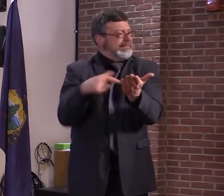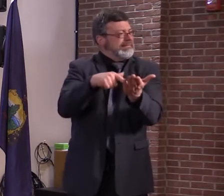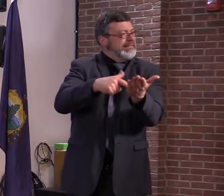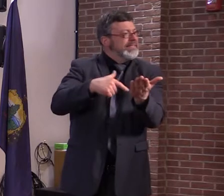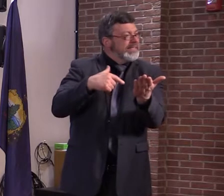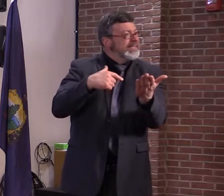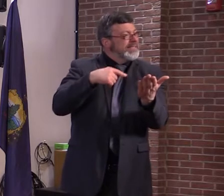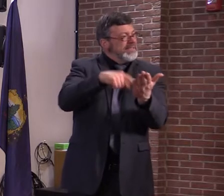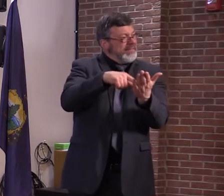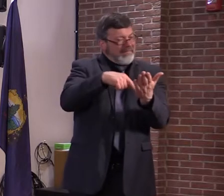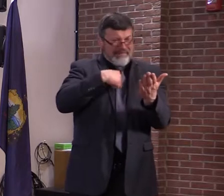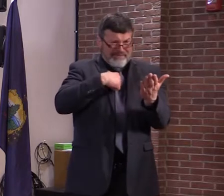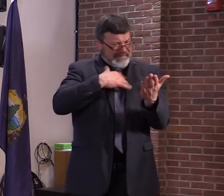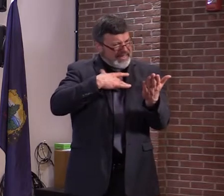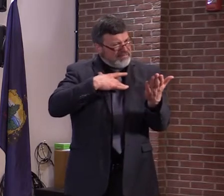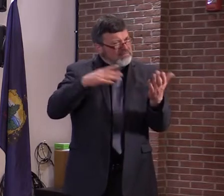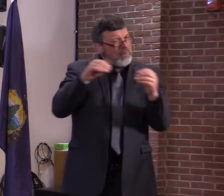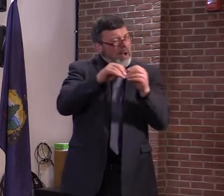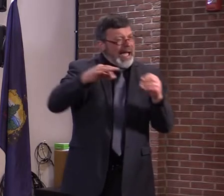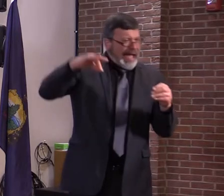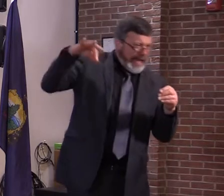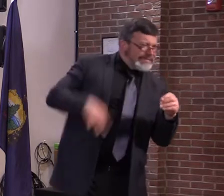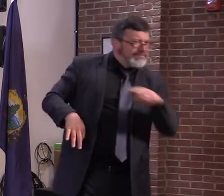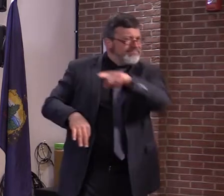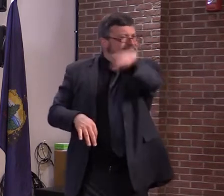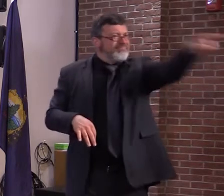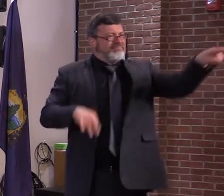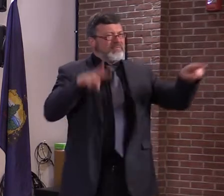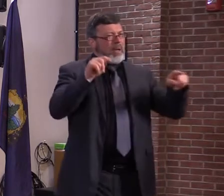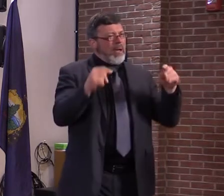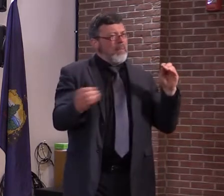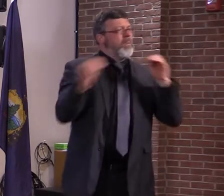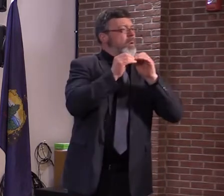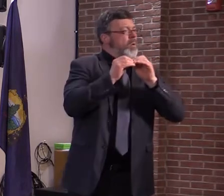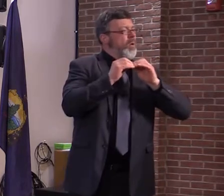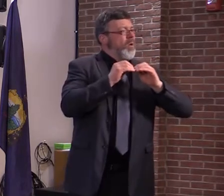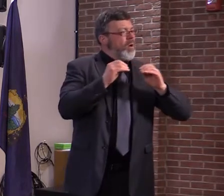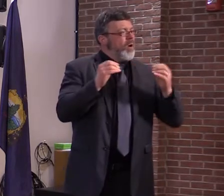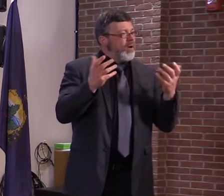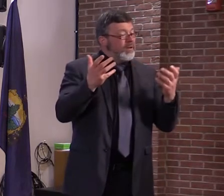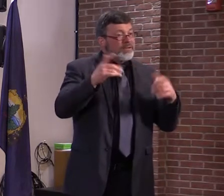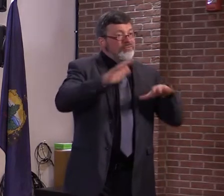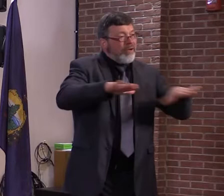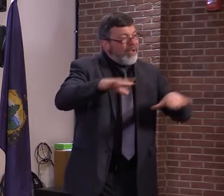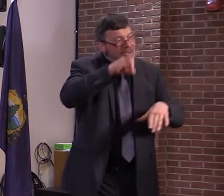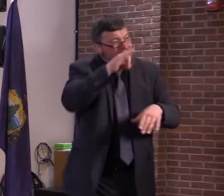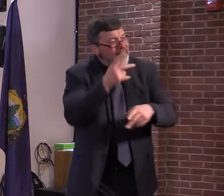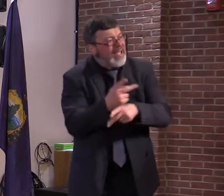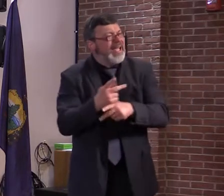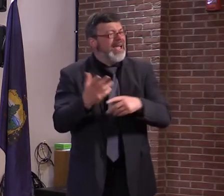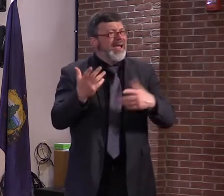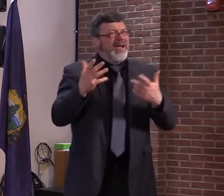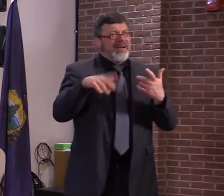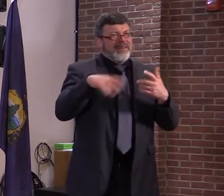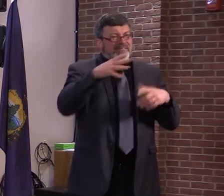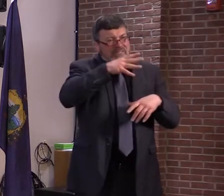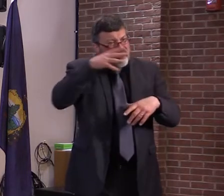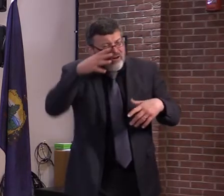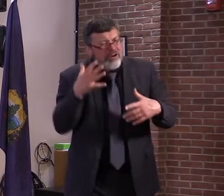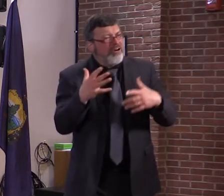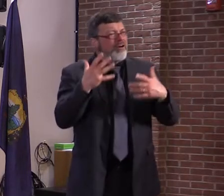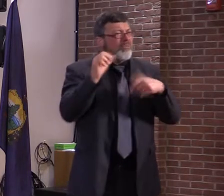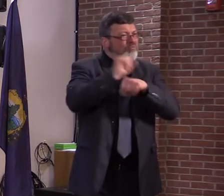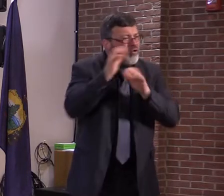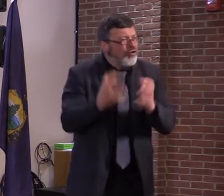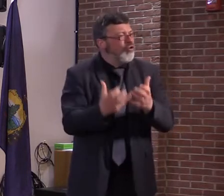to seniors, to those with child care needs and so forth. So again, we'll do what's best and